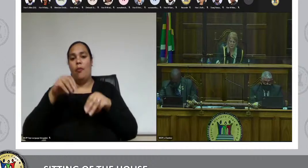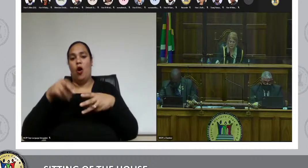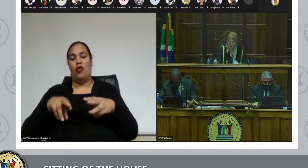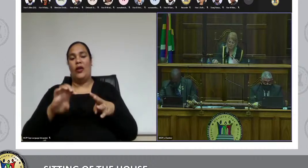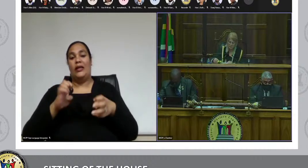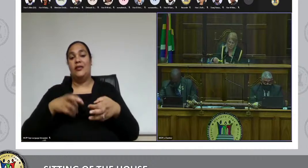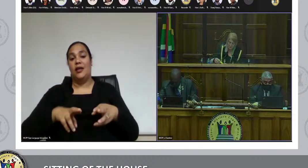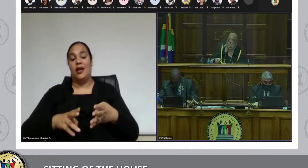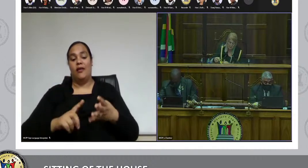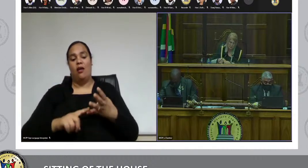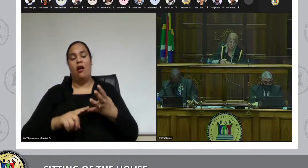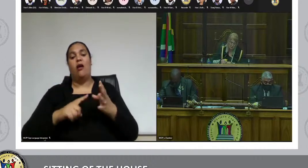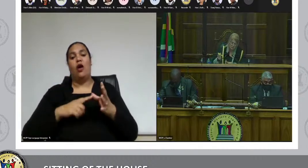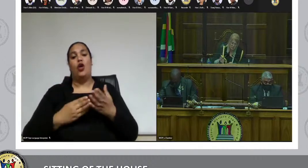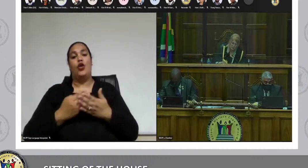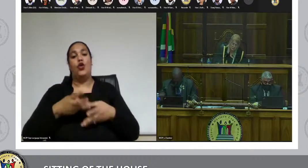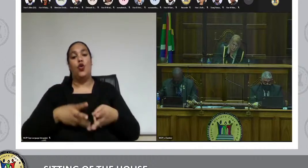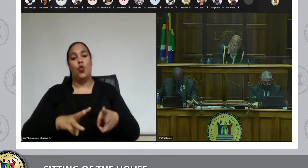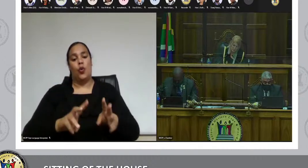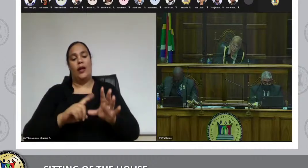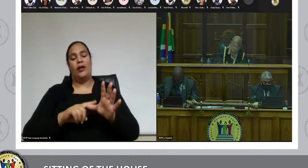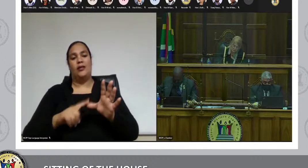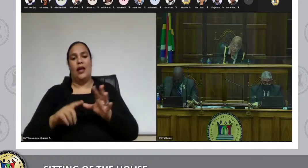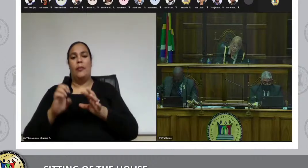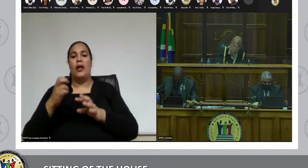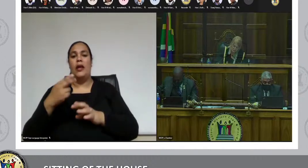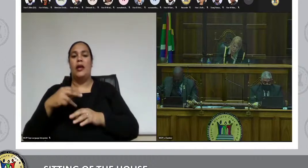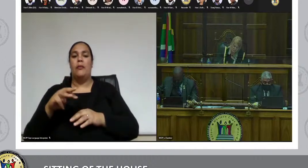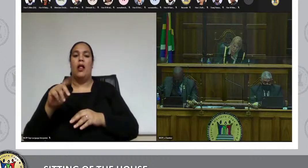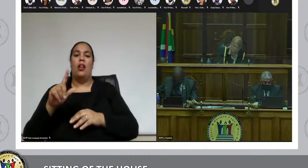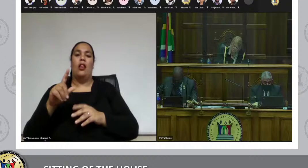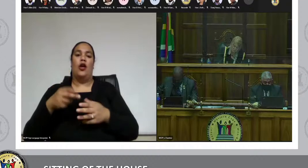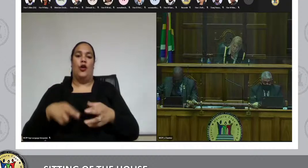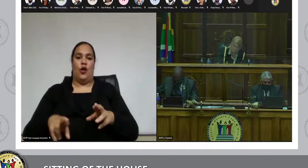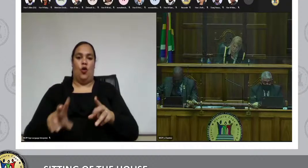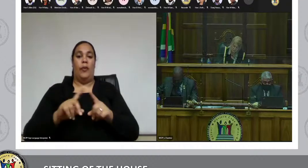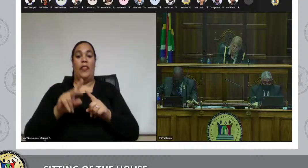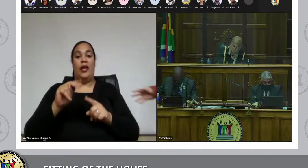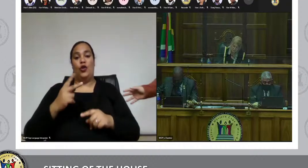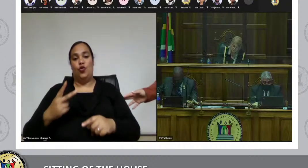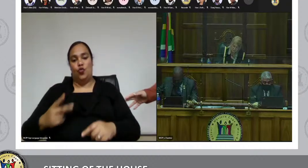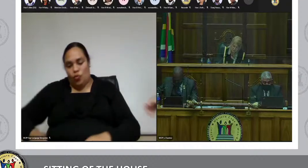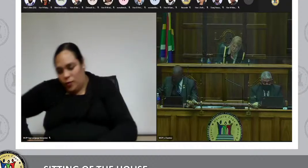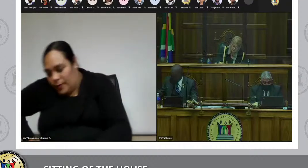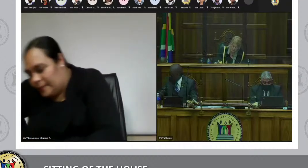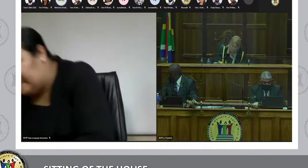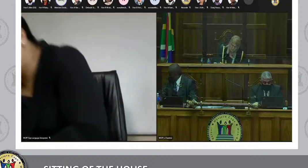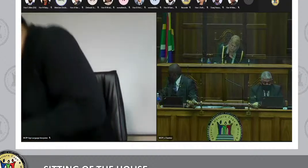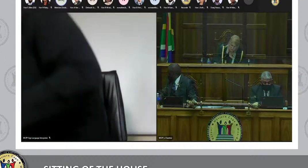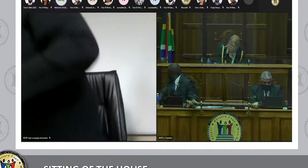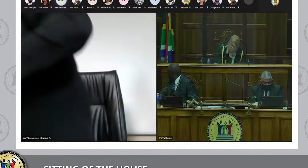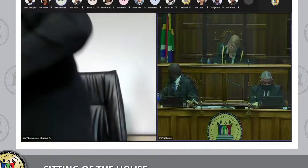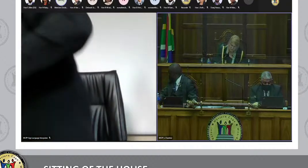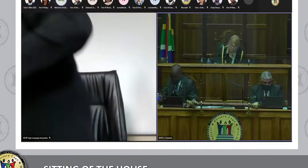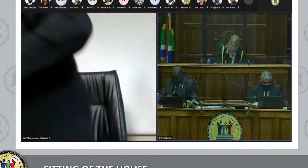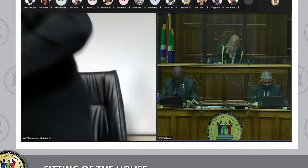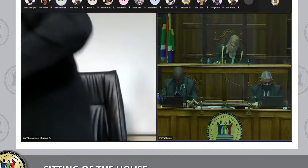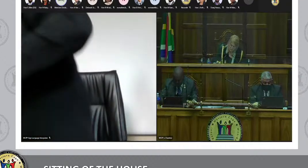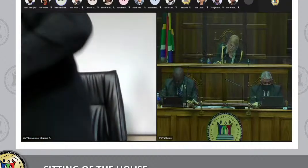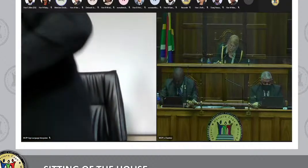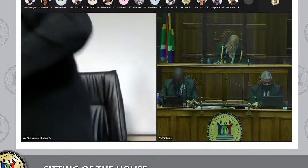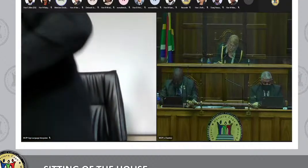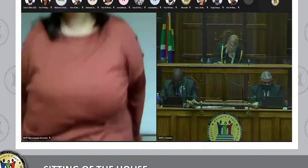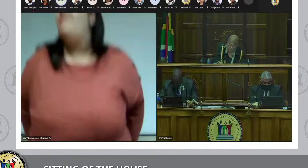Drive, Meway, and Hindle Road. At the N2 and Baden-Powell Drive, tires